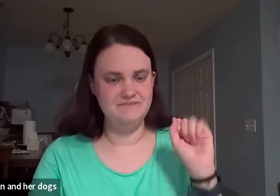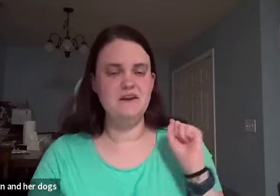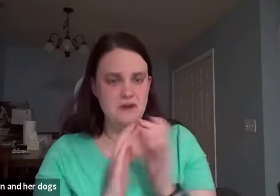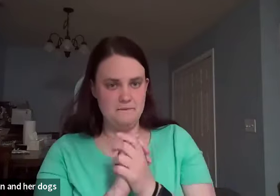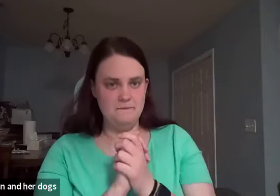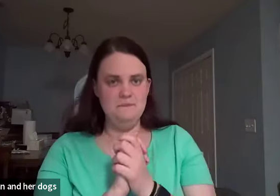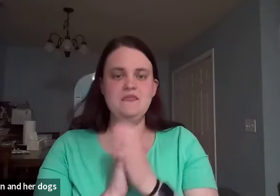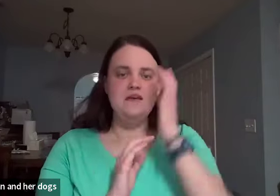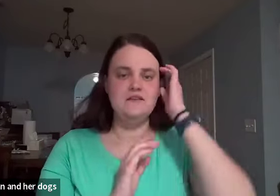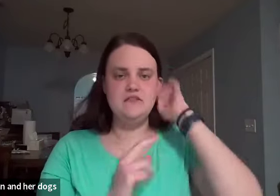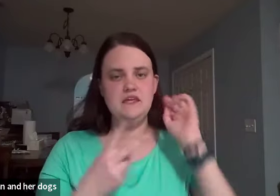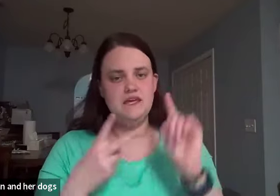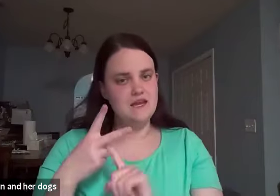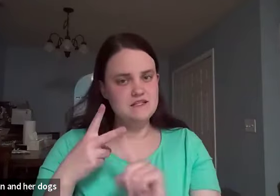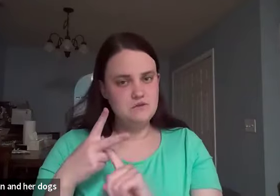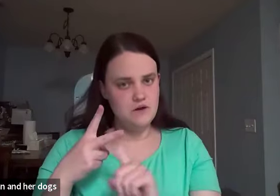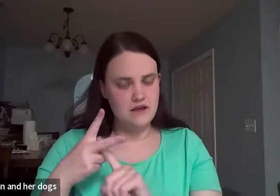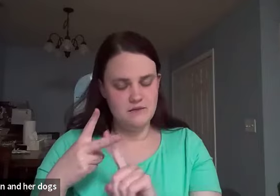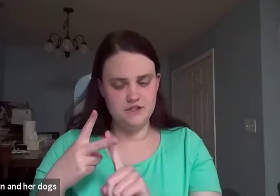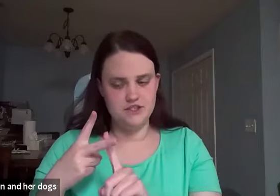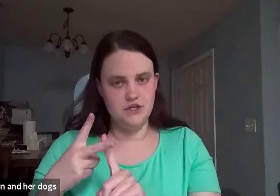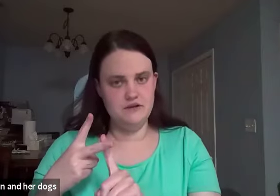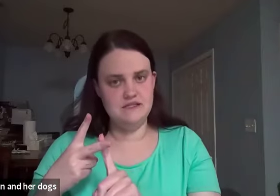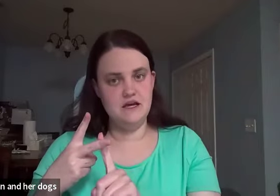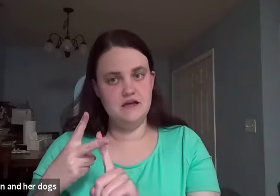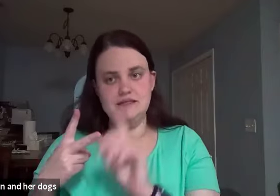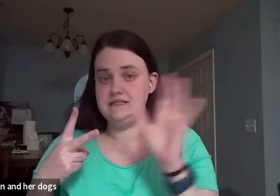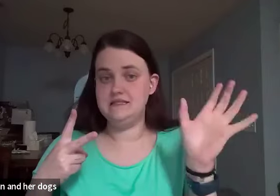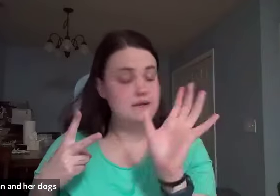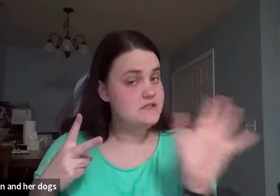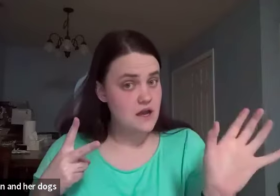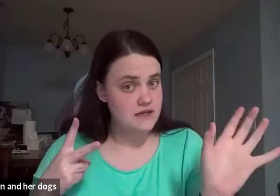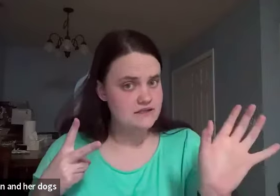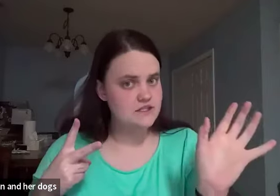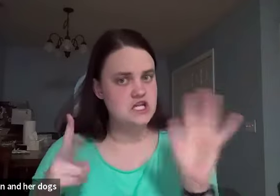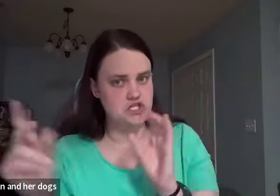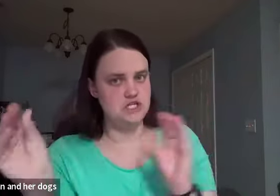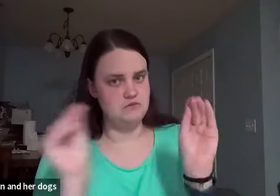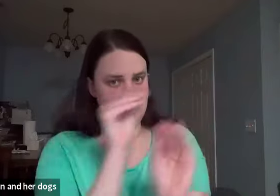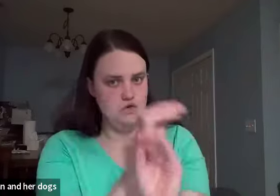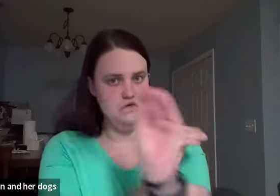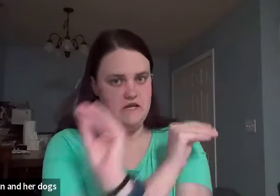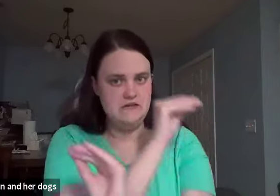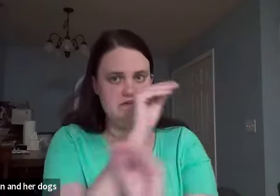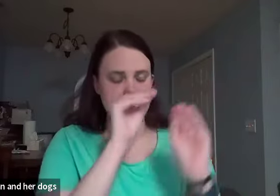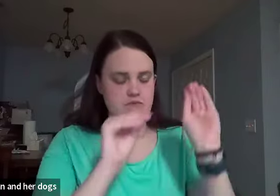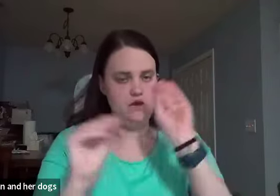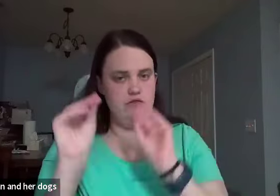Good. Okay. The next one I'm going to show you is it's the same signs. It's just moving them in